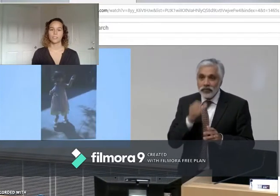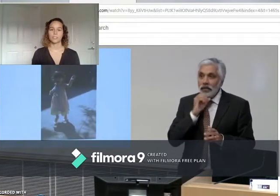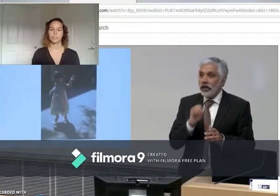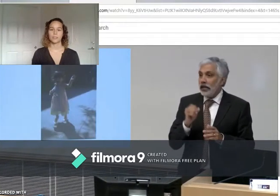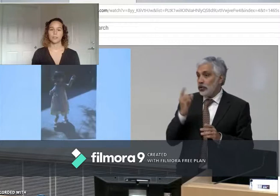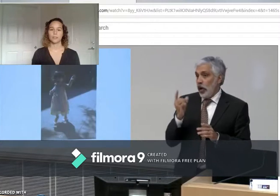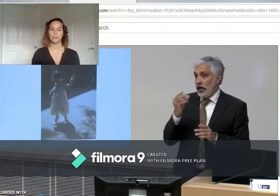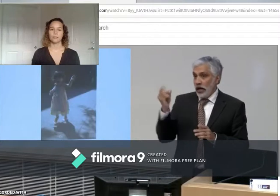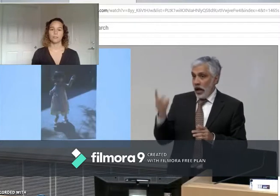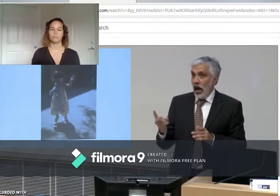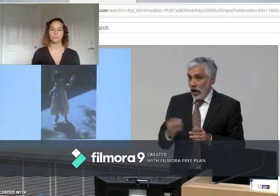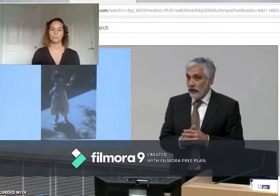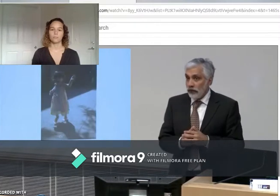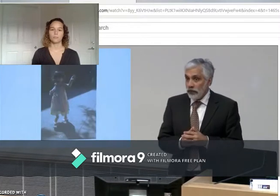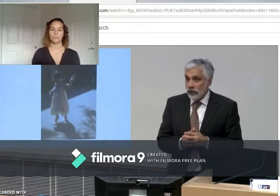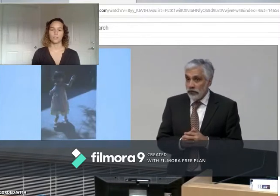She's l